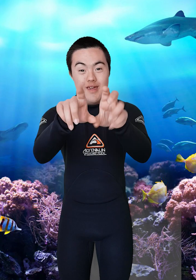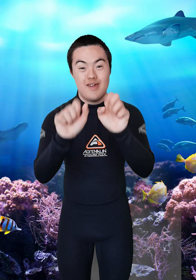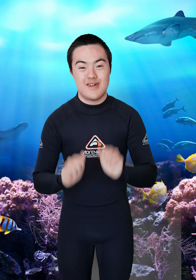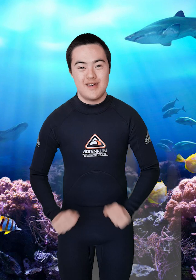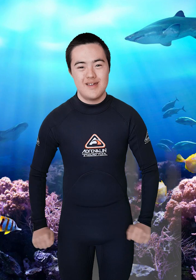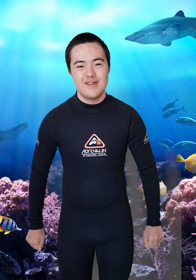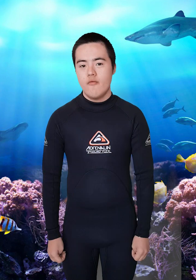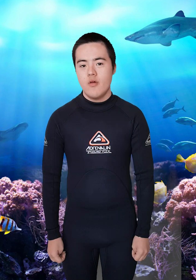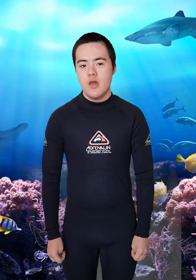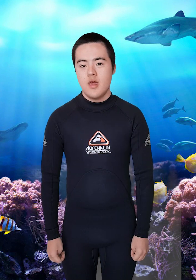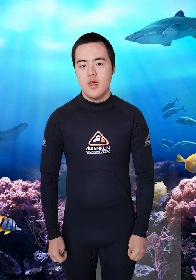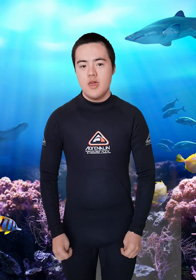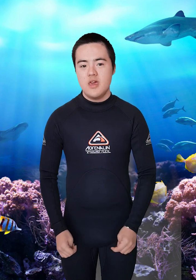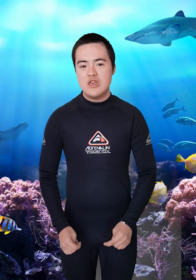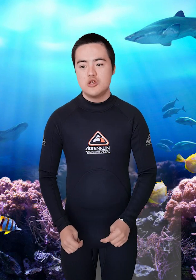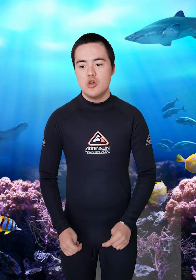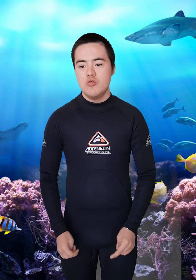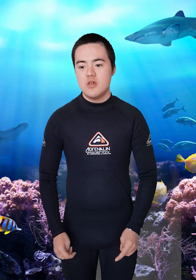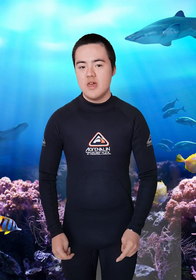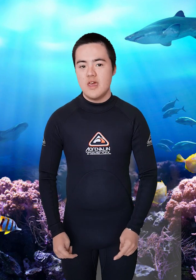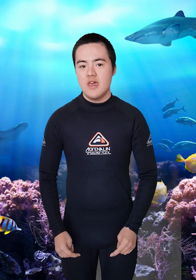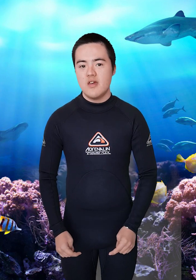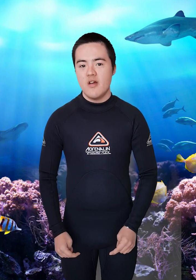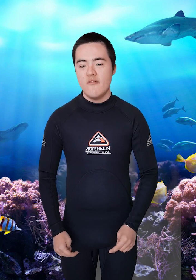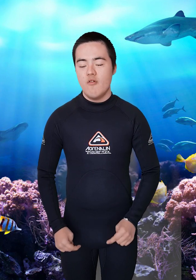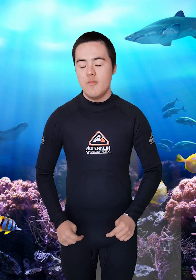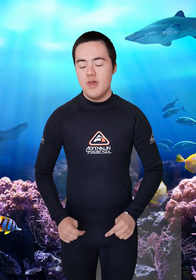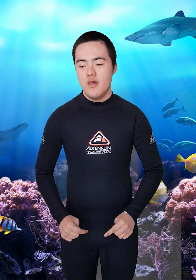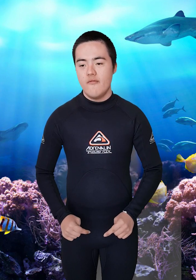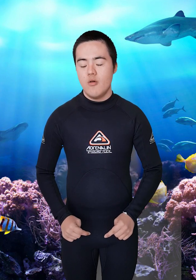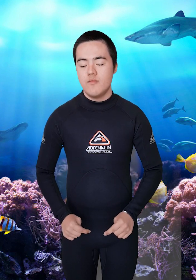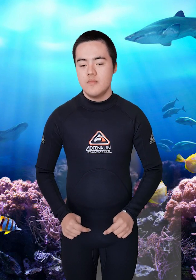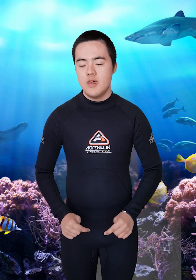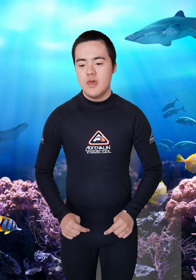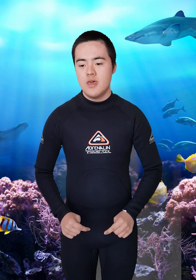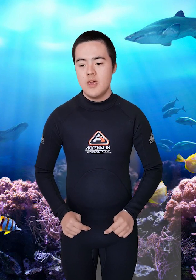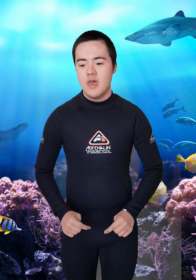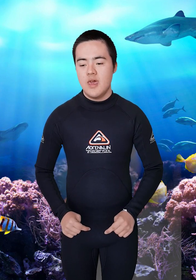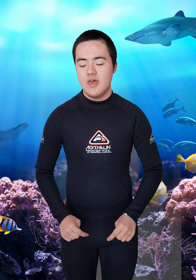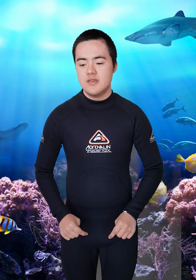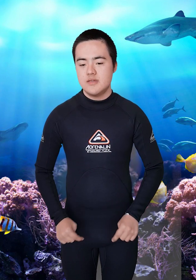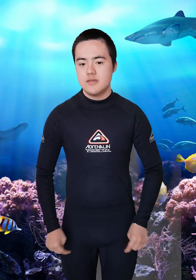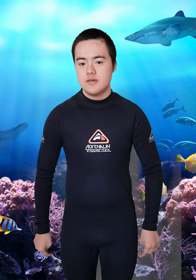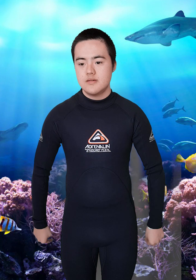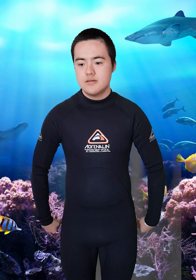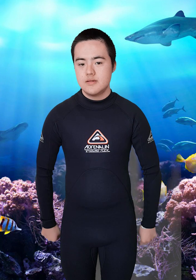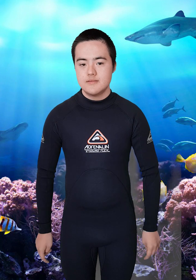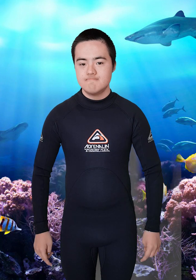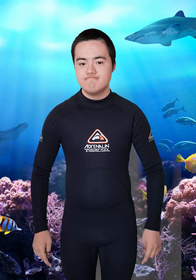trick. He shoots the ink from his